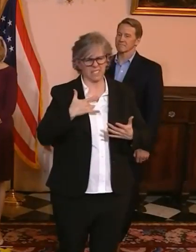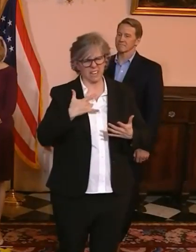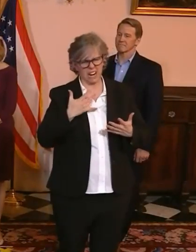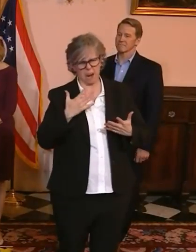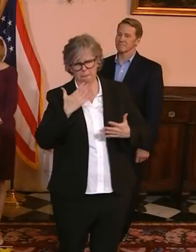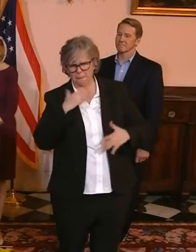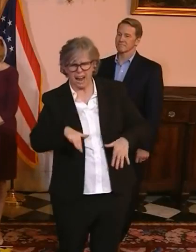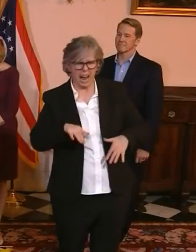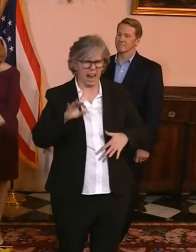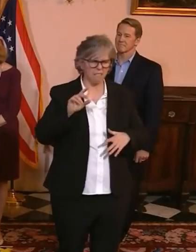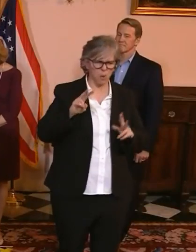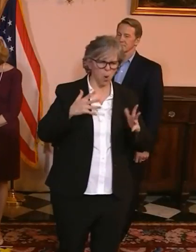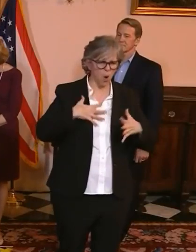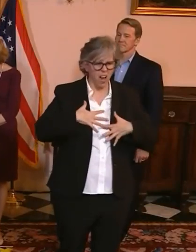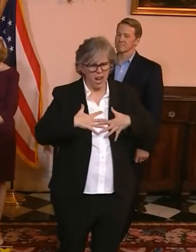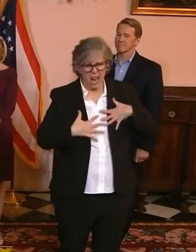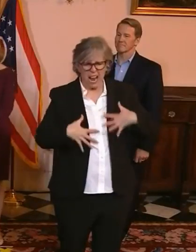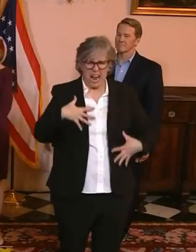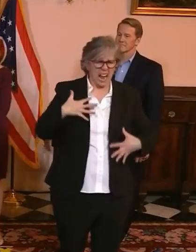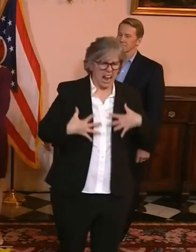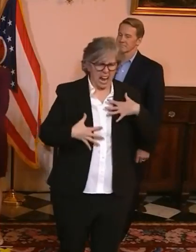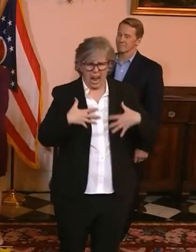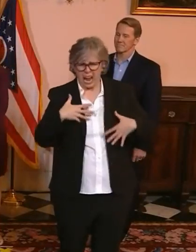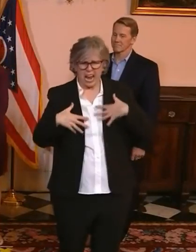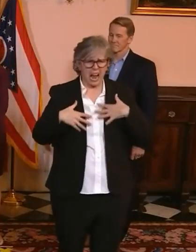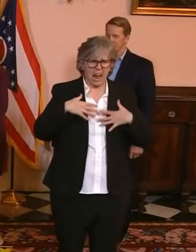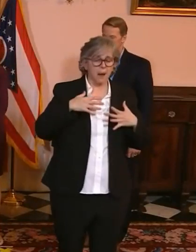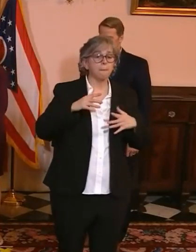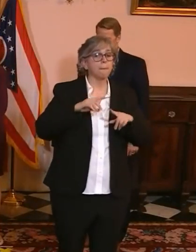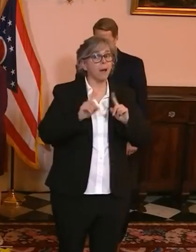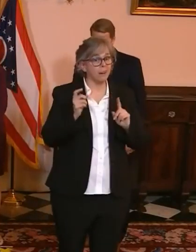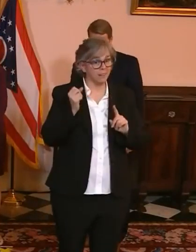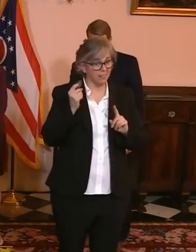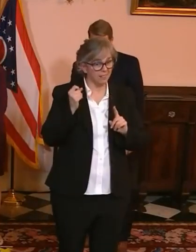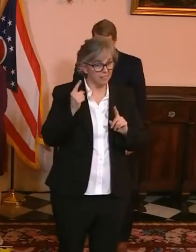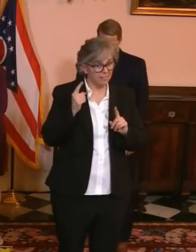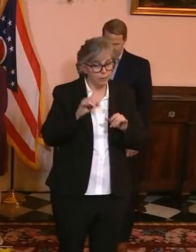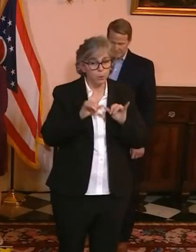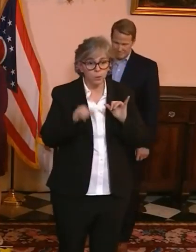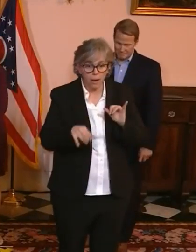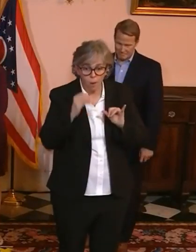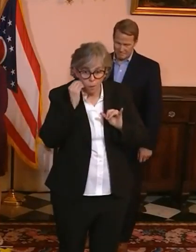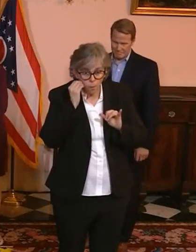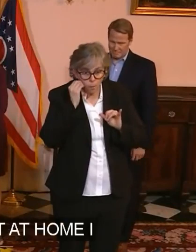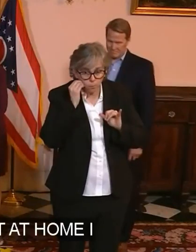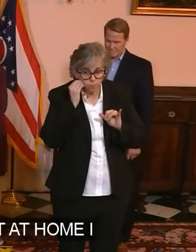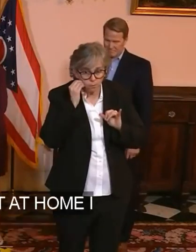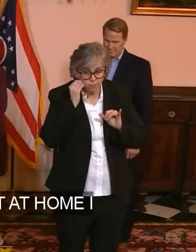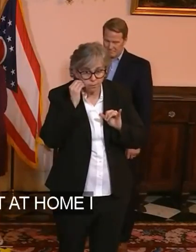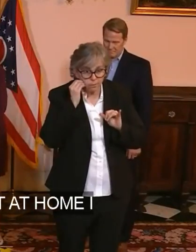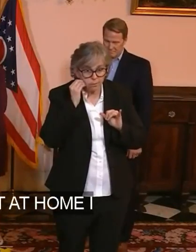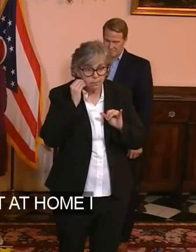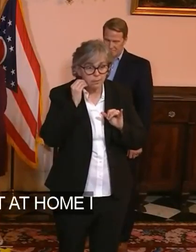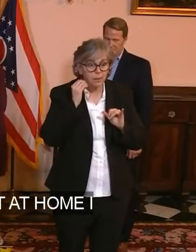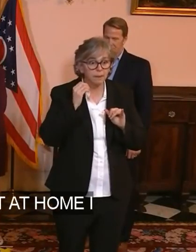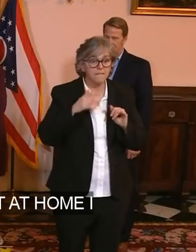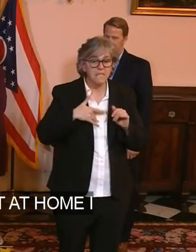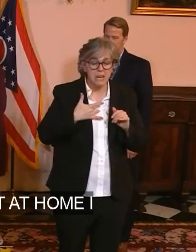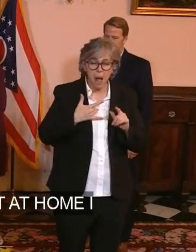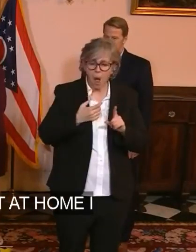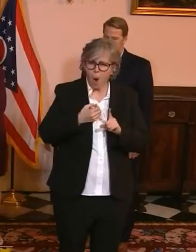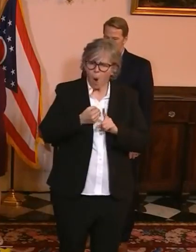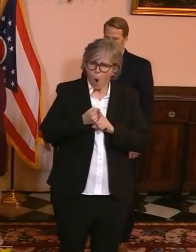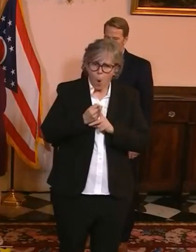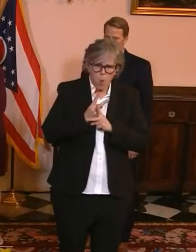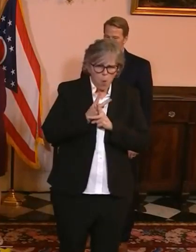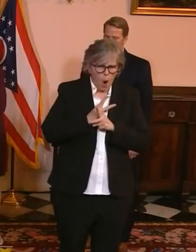home, I want you to think of these things. If you have sudden onset of worsening symptoms, you will call your provider back right away.